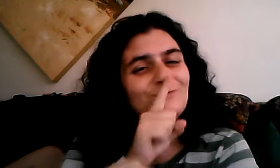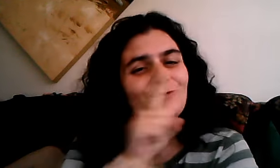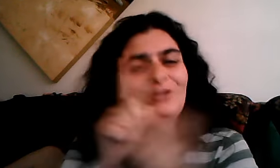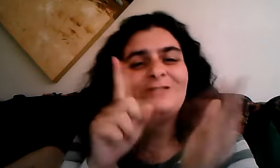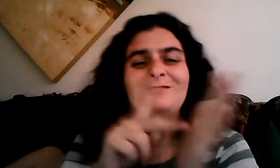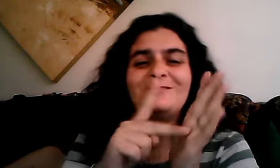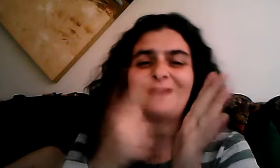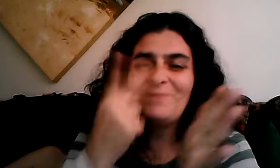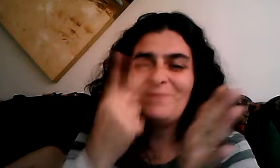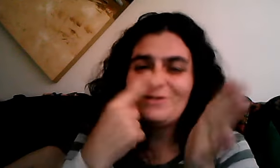door's always had a scratch there.